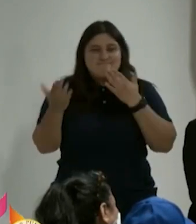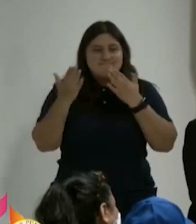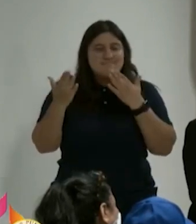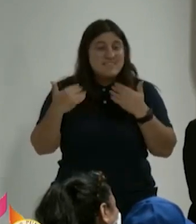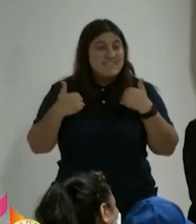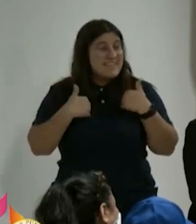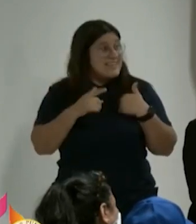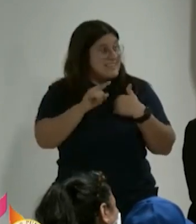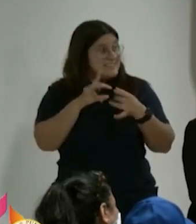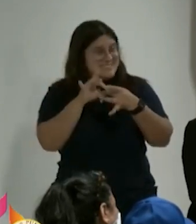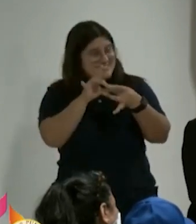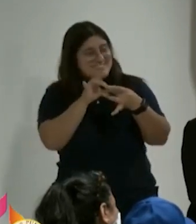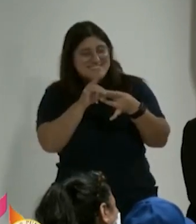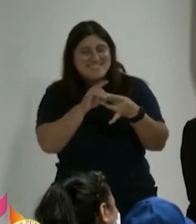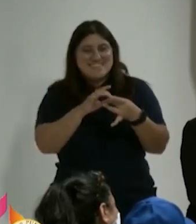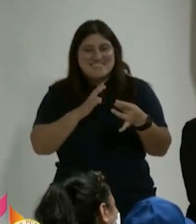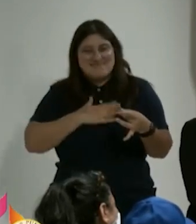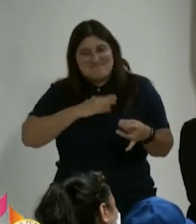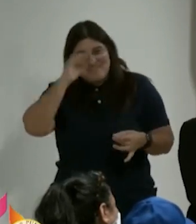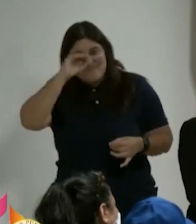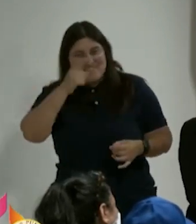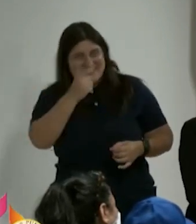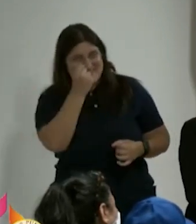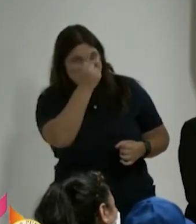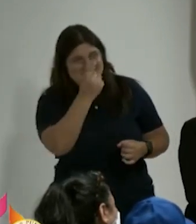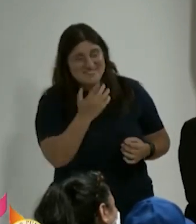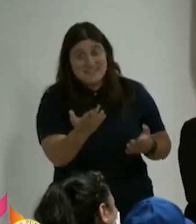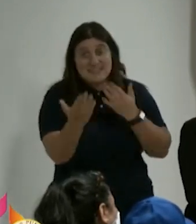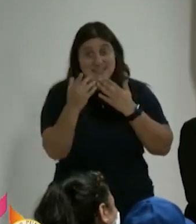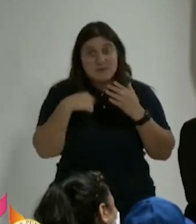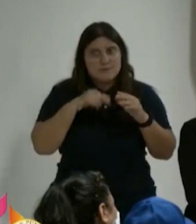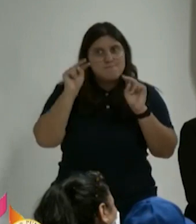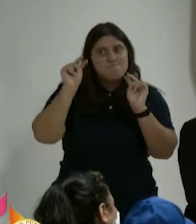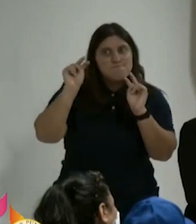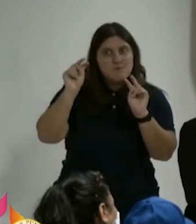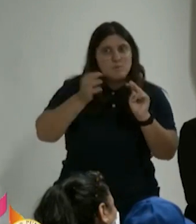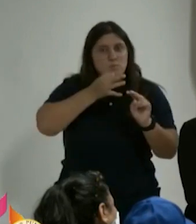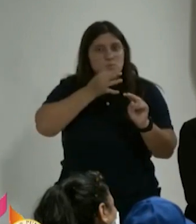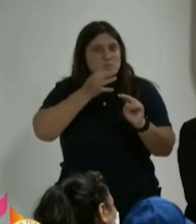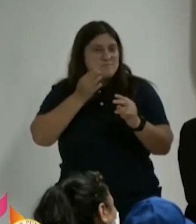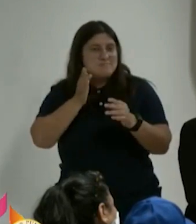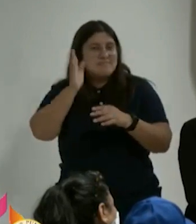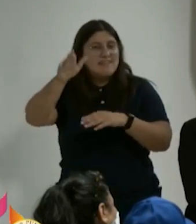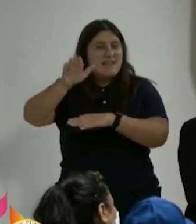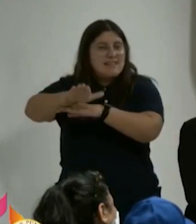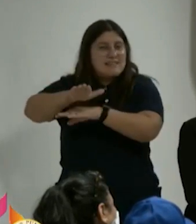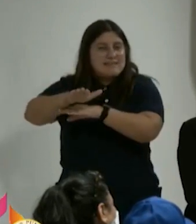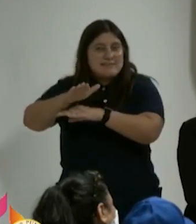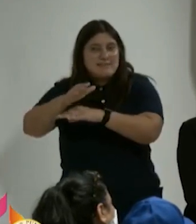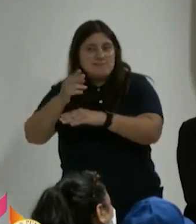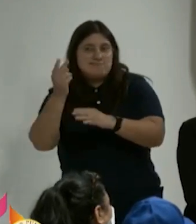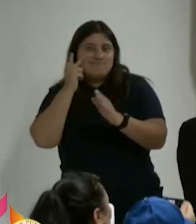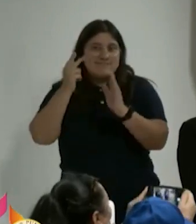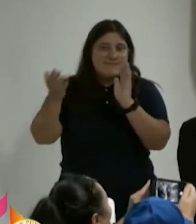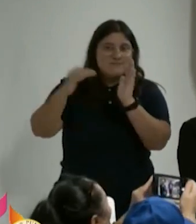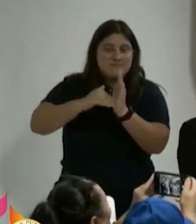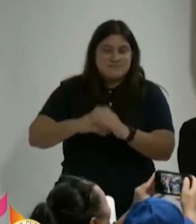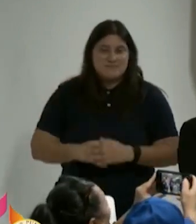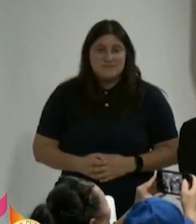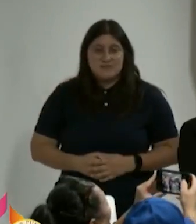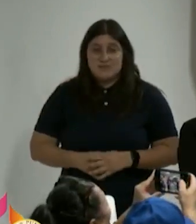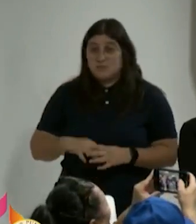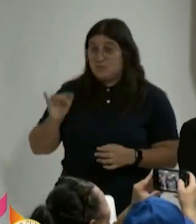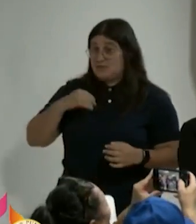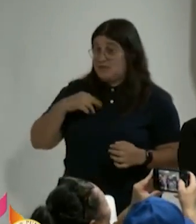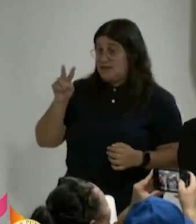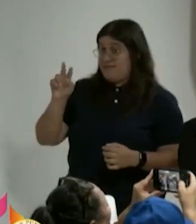mutual constituency, in my opinion. So thank you. We look forward to seeing you later this afternoon as well. Also, to have the VA